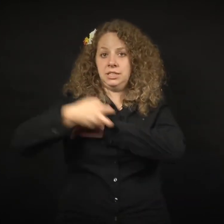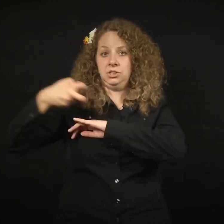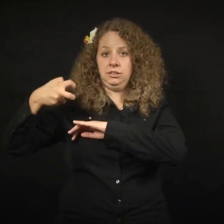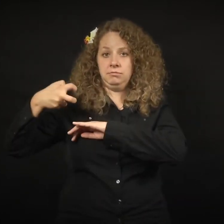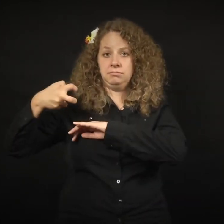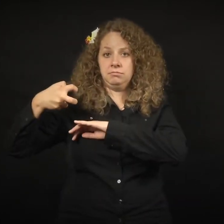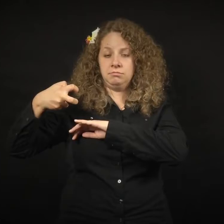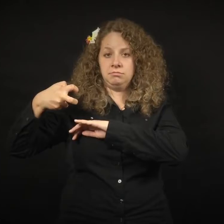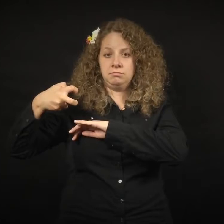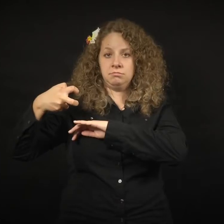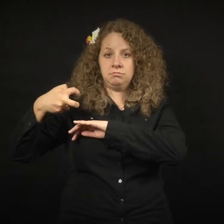Steal.